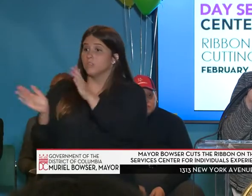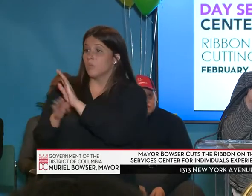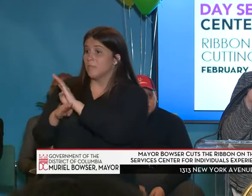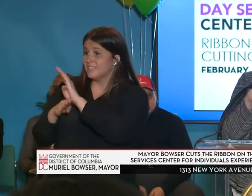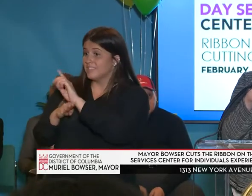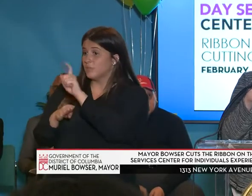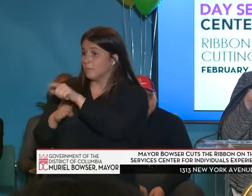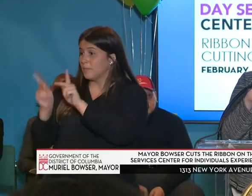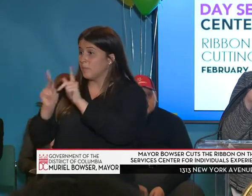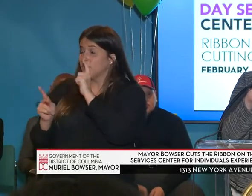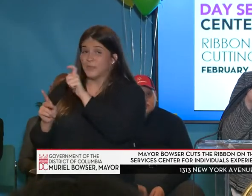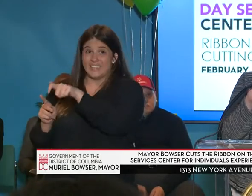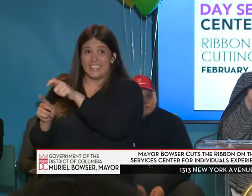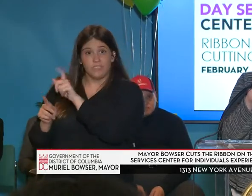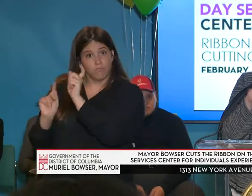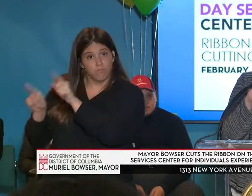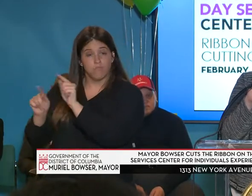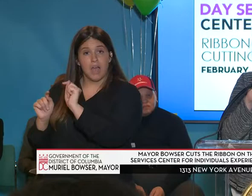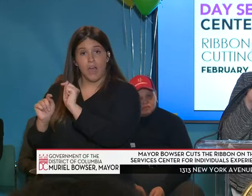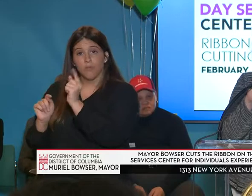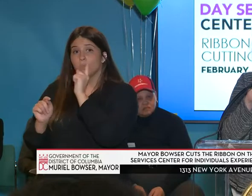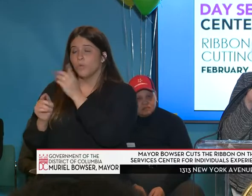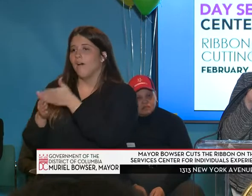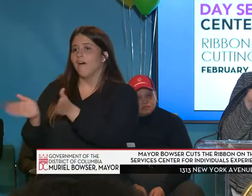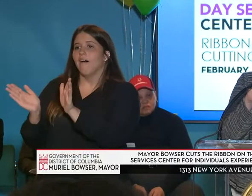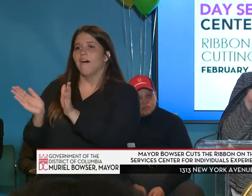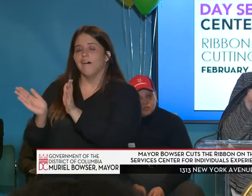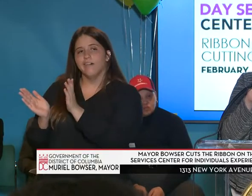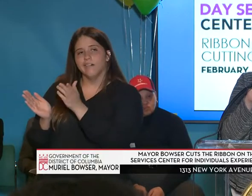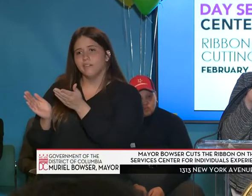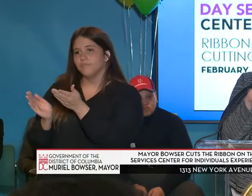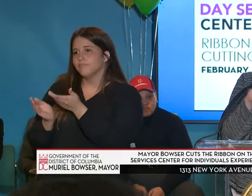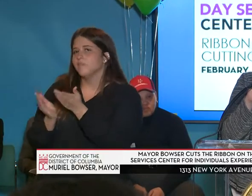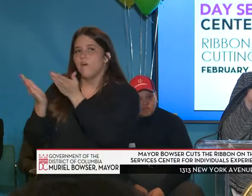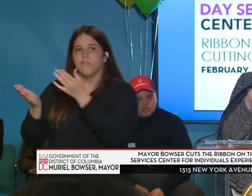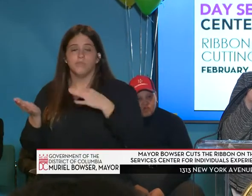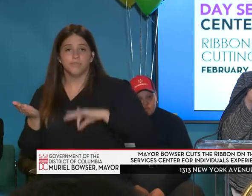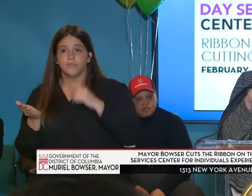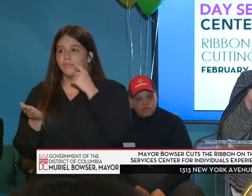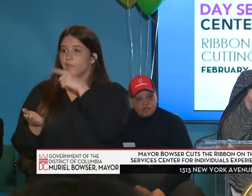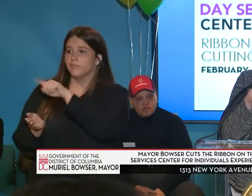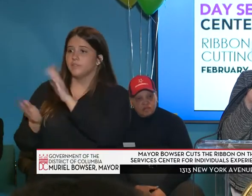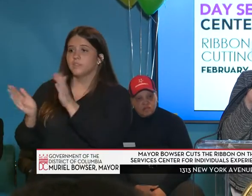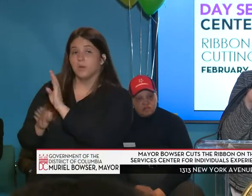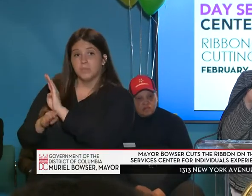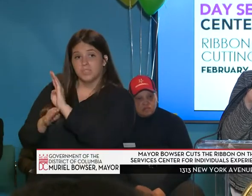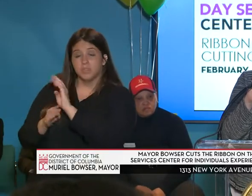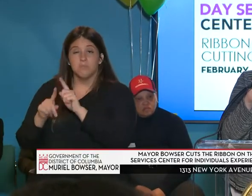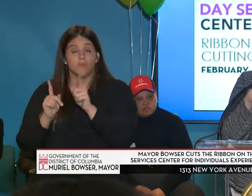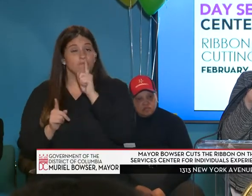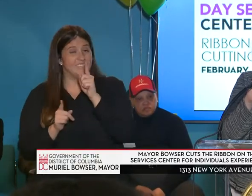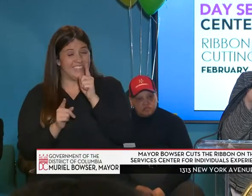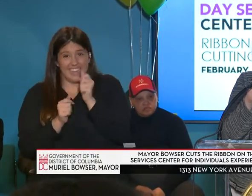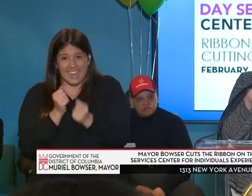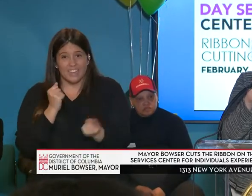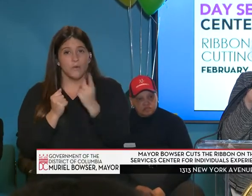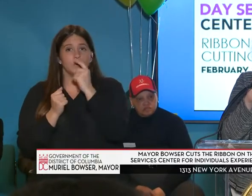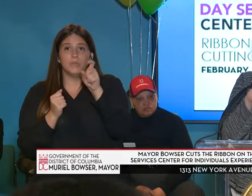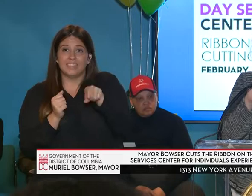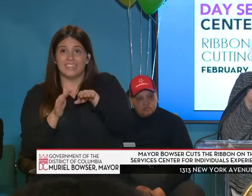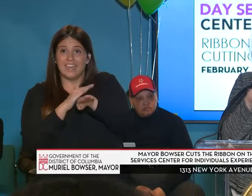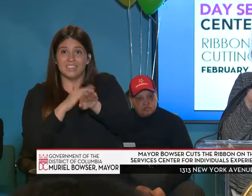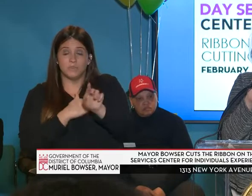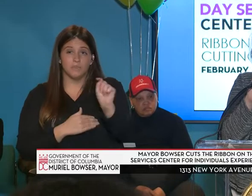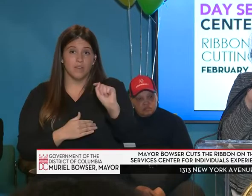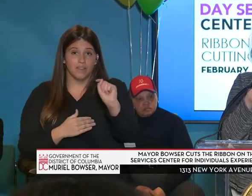for those who need restrooms, which is going to help not only those who are experiencing homelessness, but really anybody who needs access to a